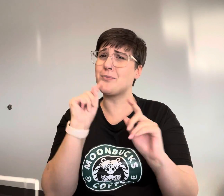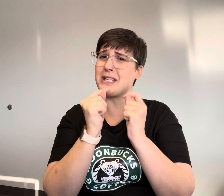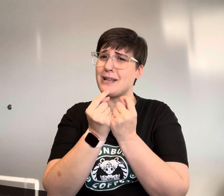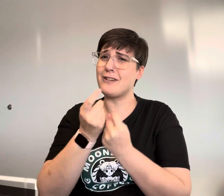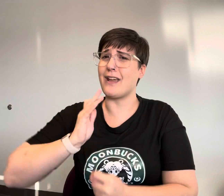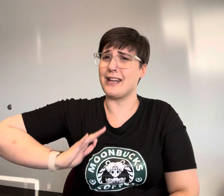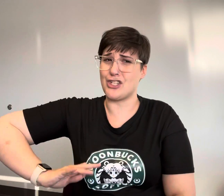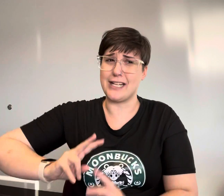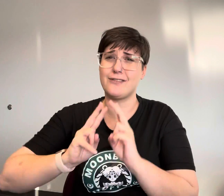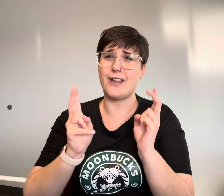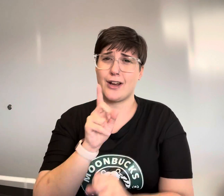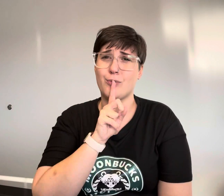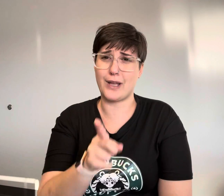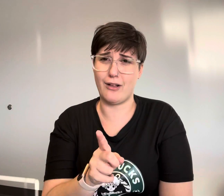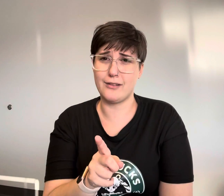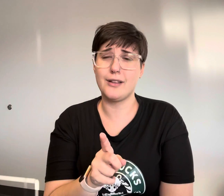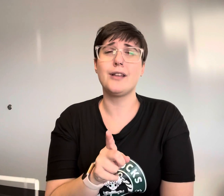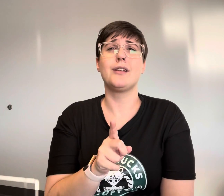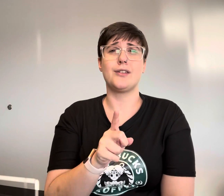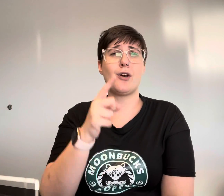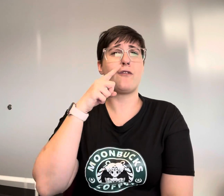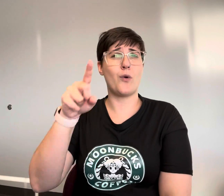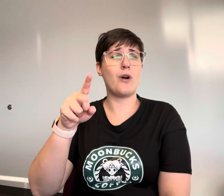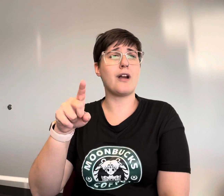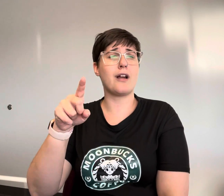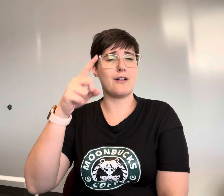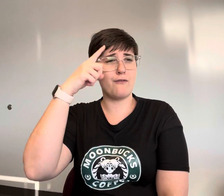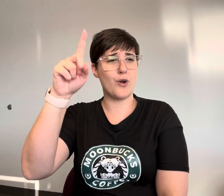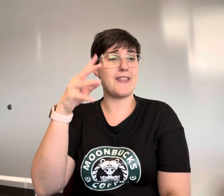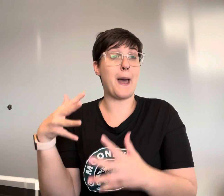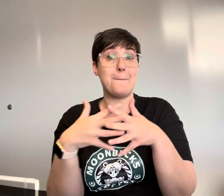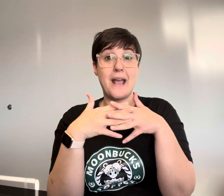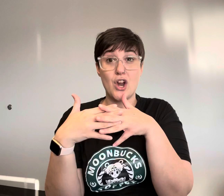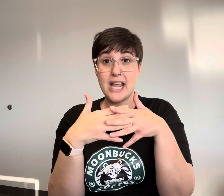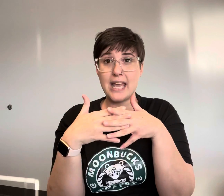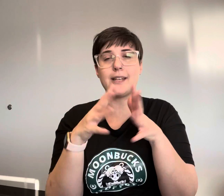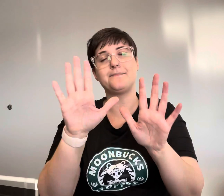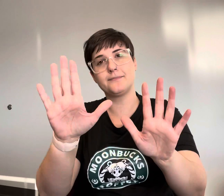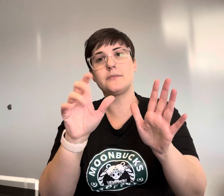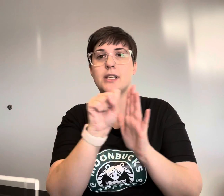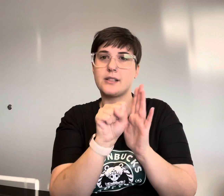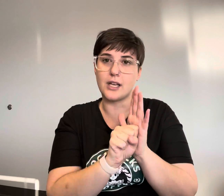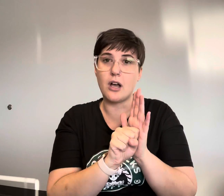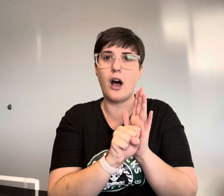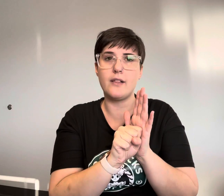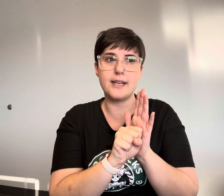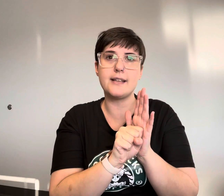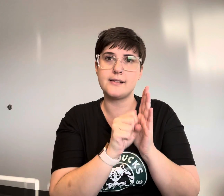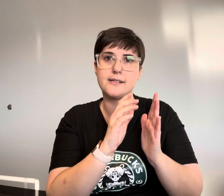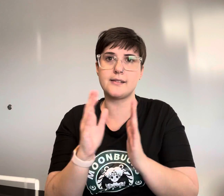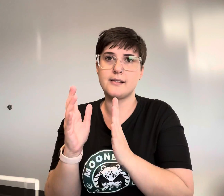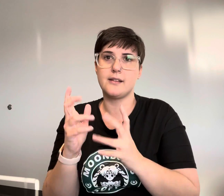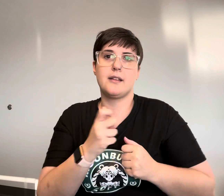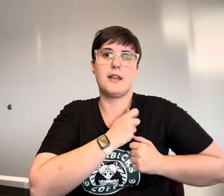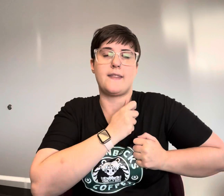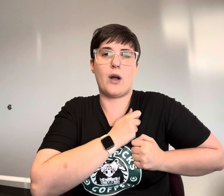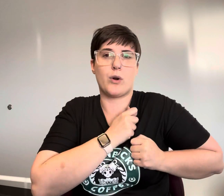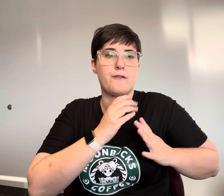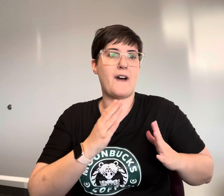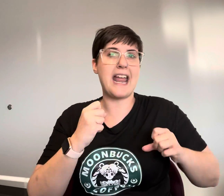team advantage is very real. So for the American, the colonists that were